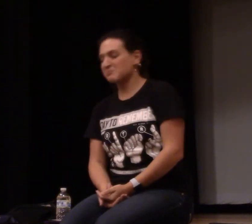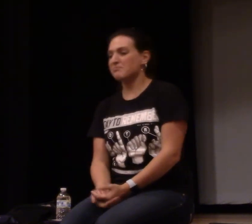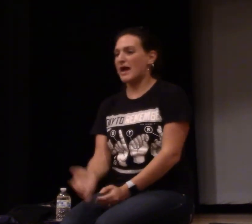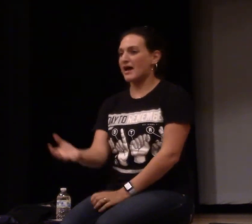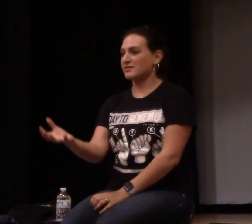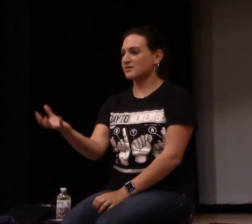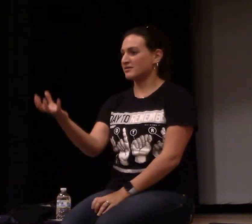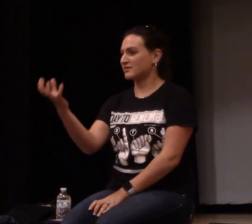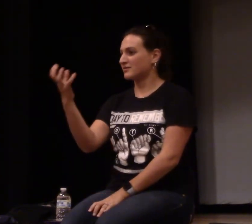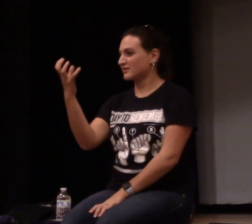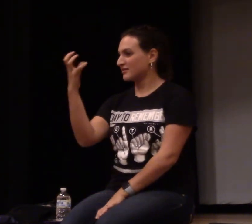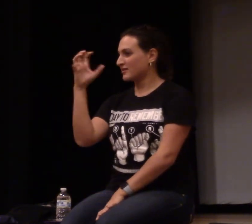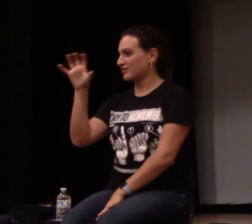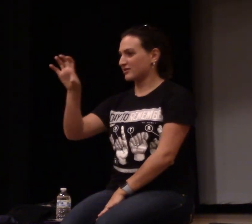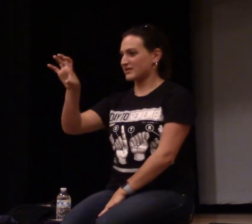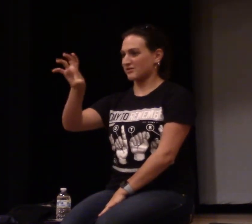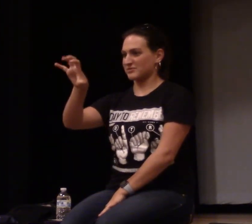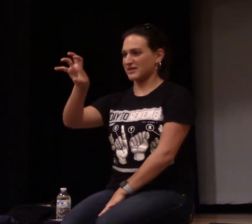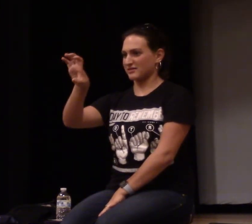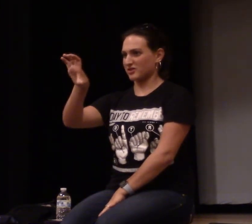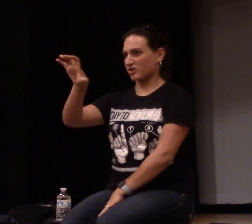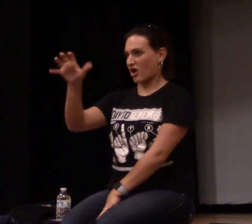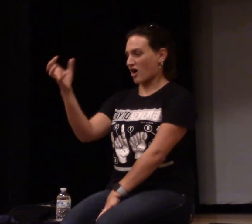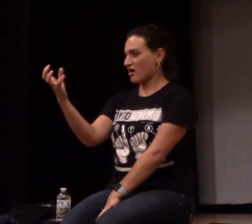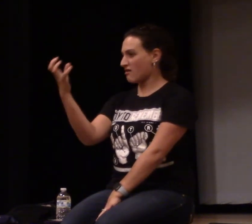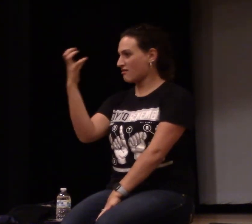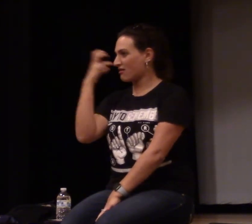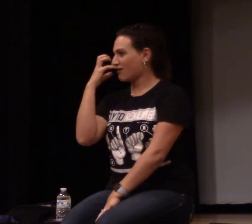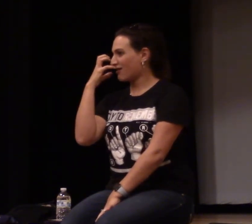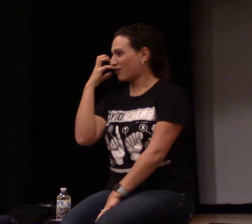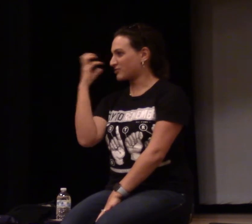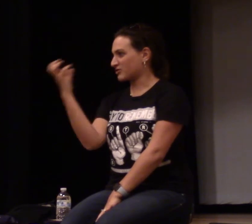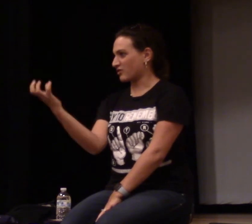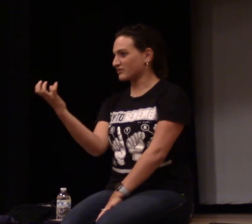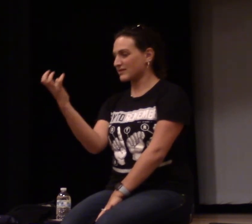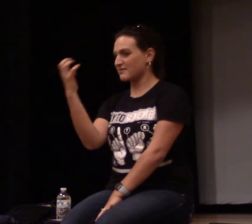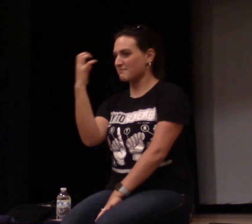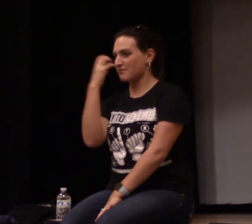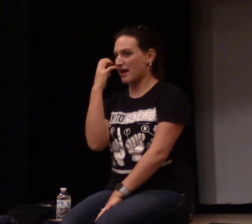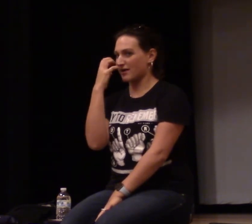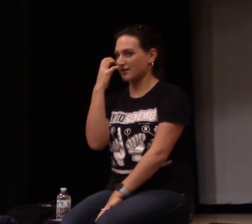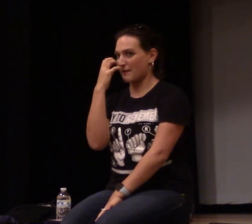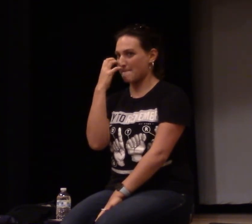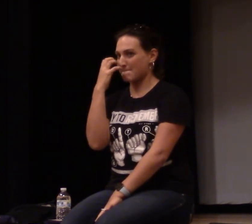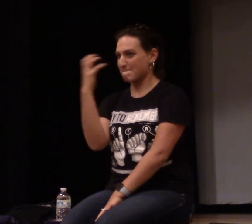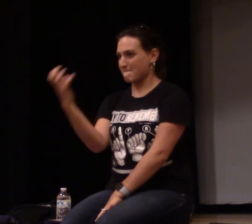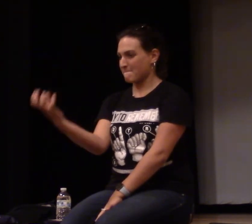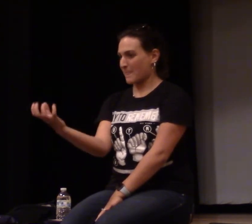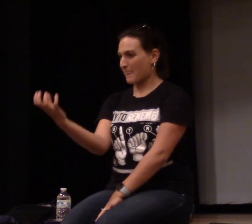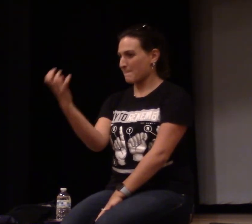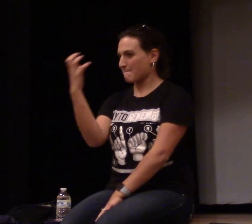Mad, I'm going to take almost like a claw up to your nose. Mad.